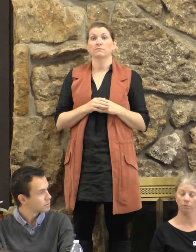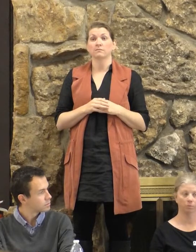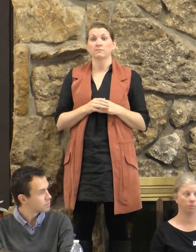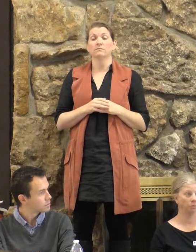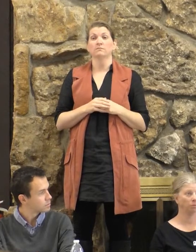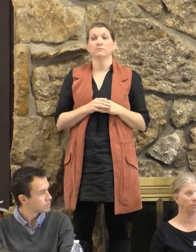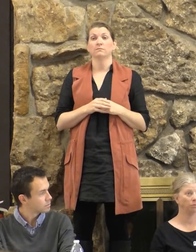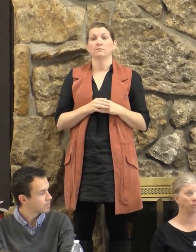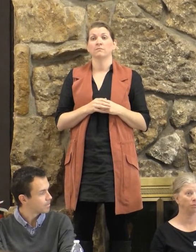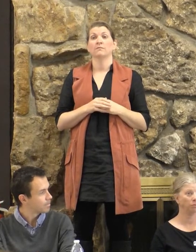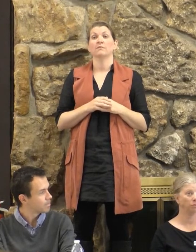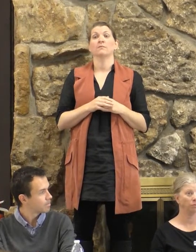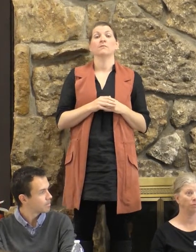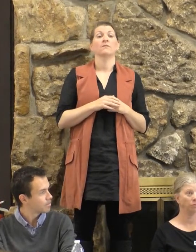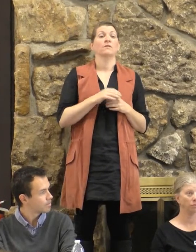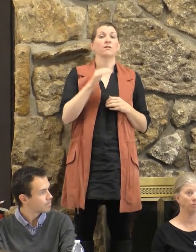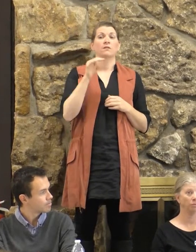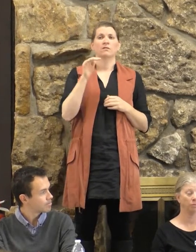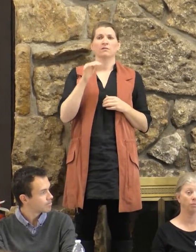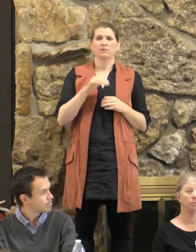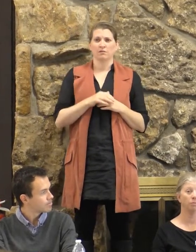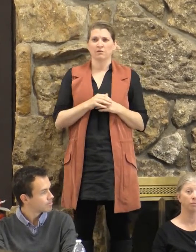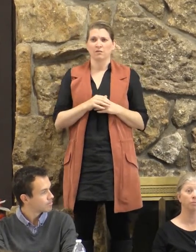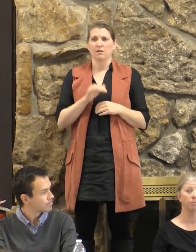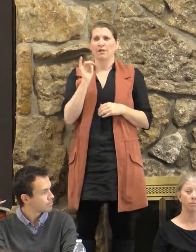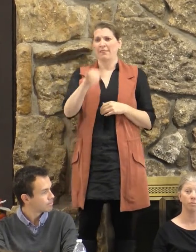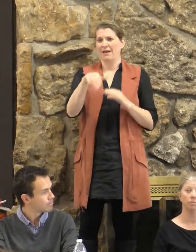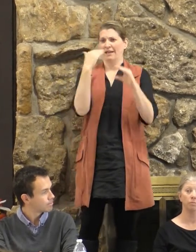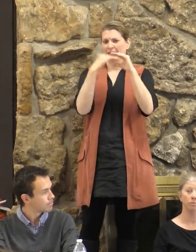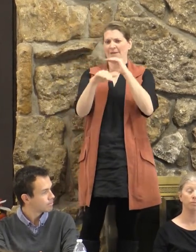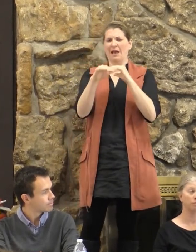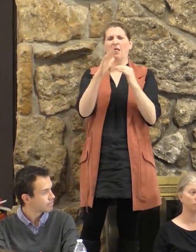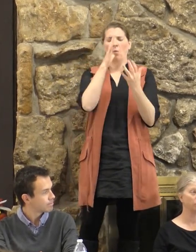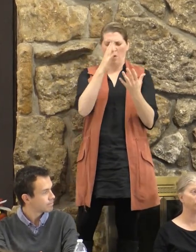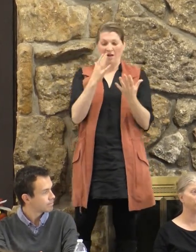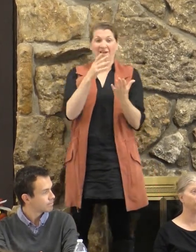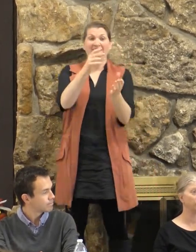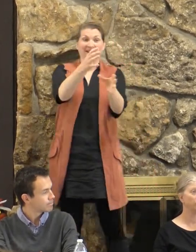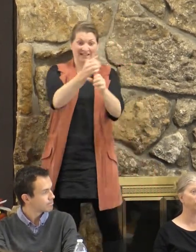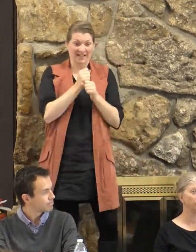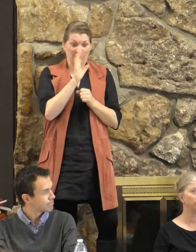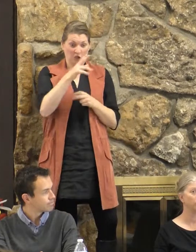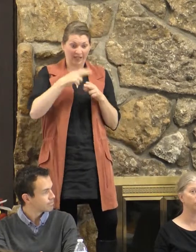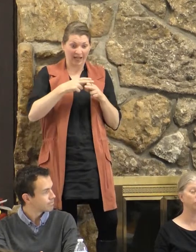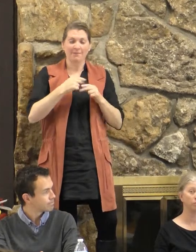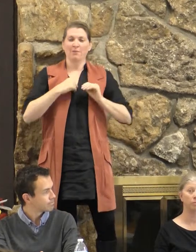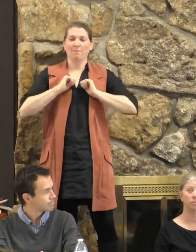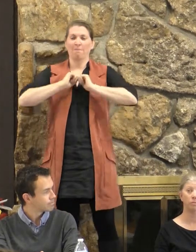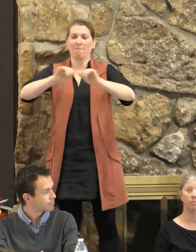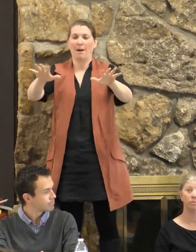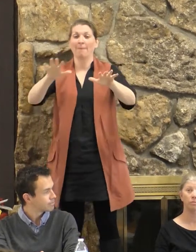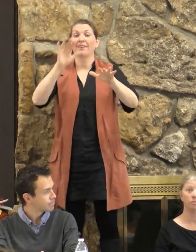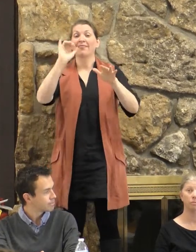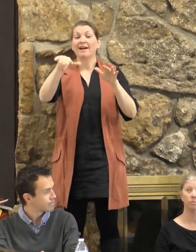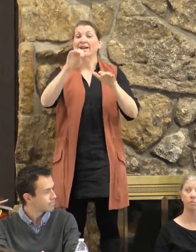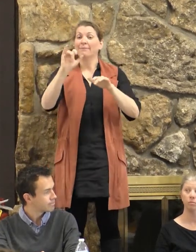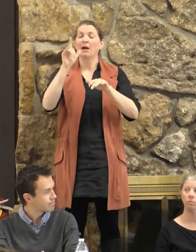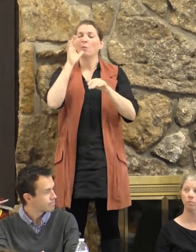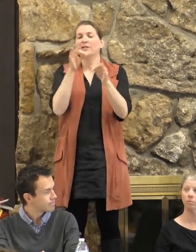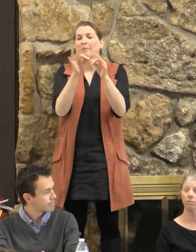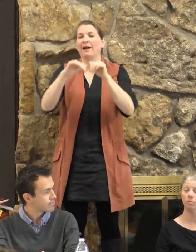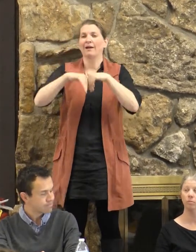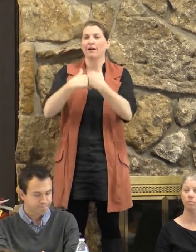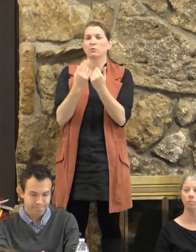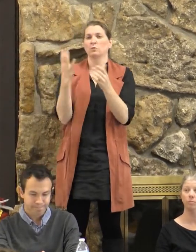have a code of professional conduct that we take very seriously. The top of the list is confidentiality. And so I'd want to provide that for